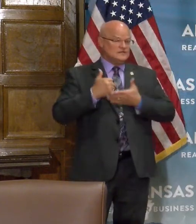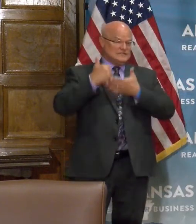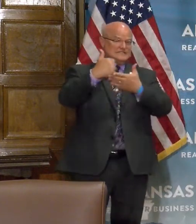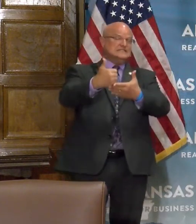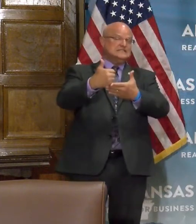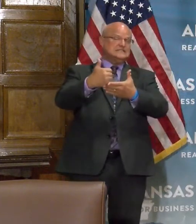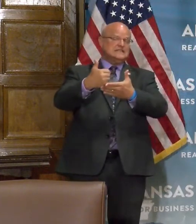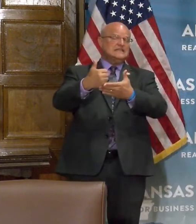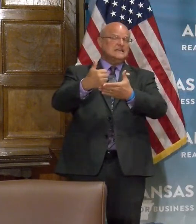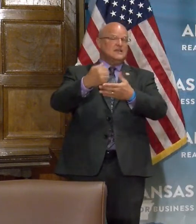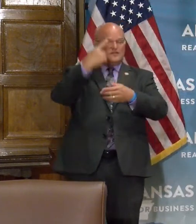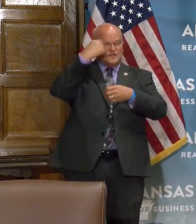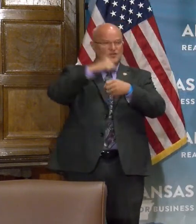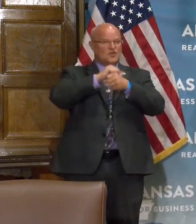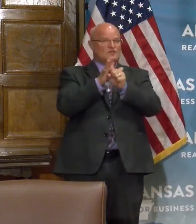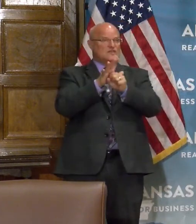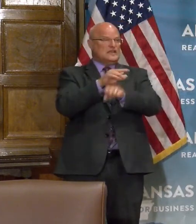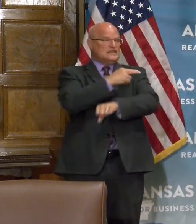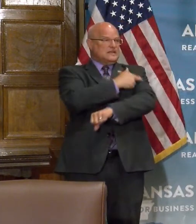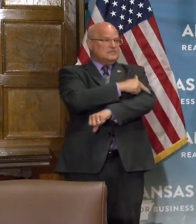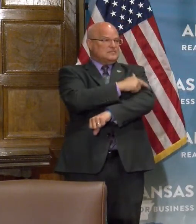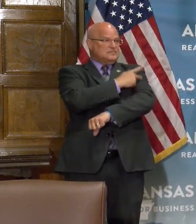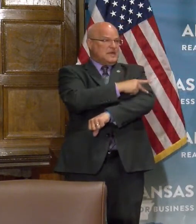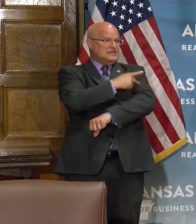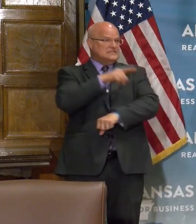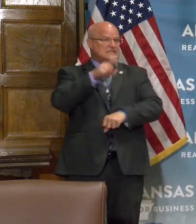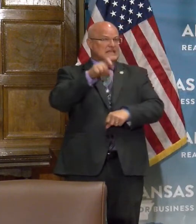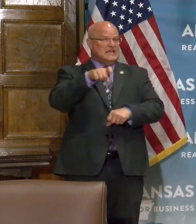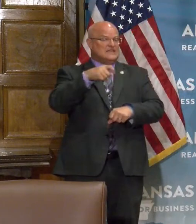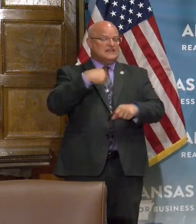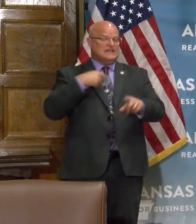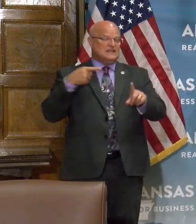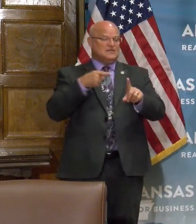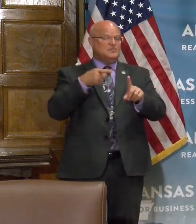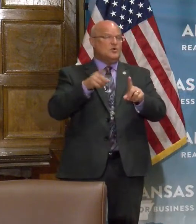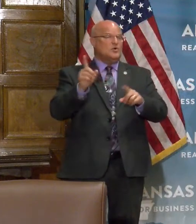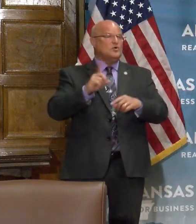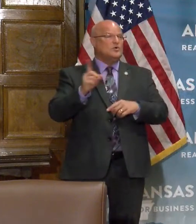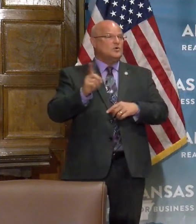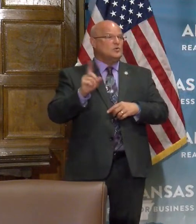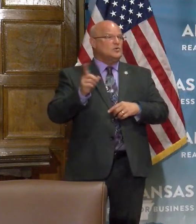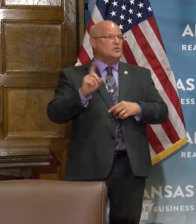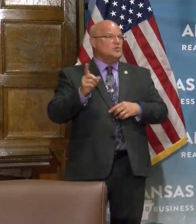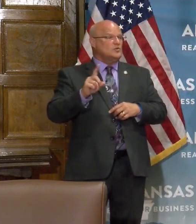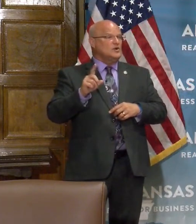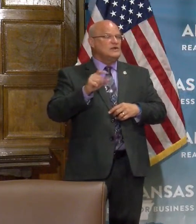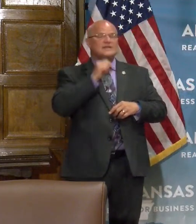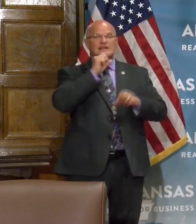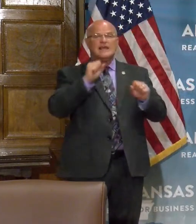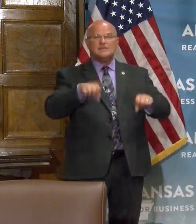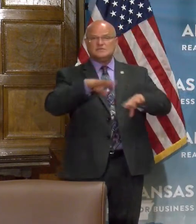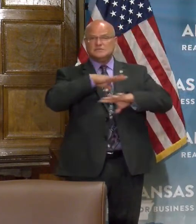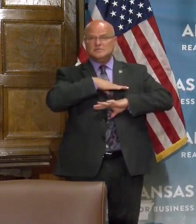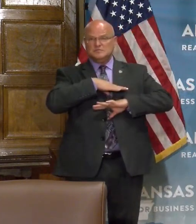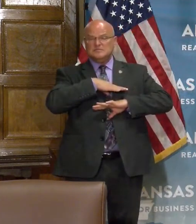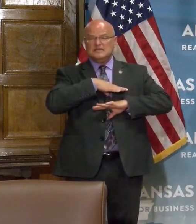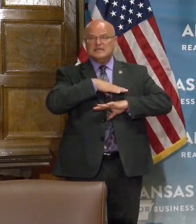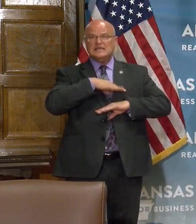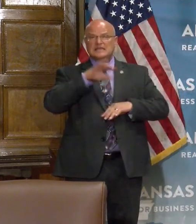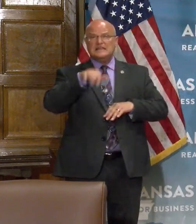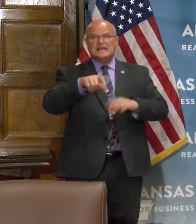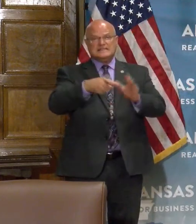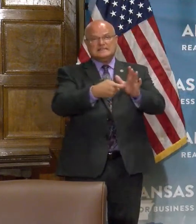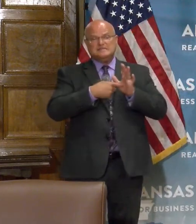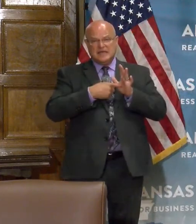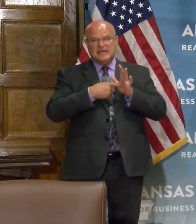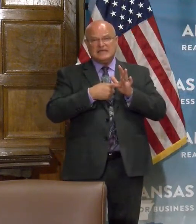in providing care for COVID-19 patients if those facilities get to the point where they're not able to meet the